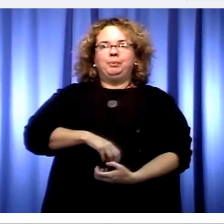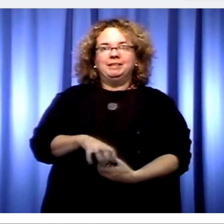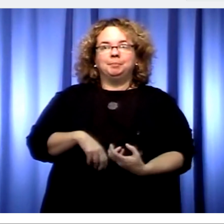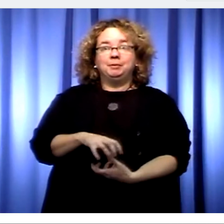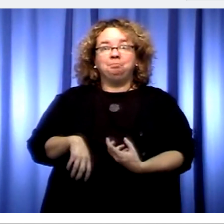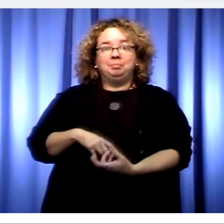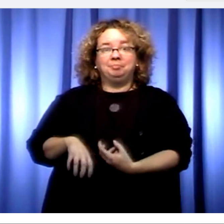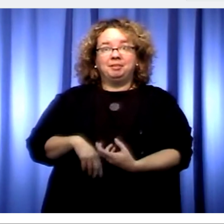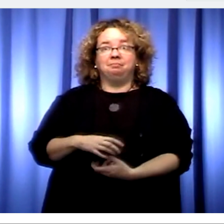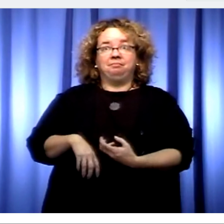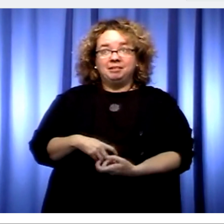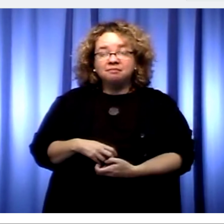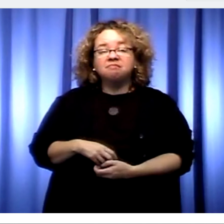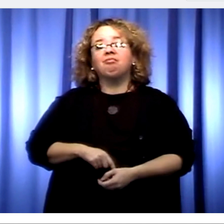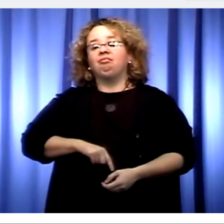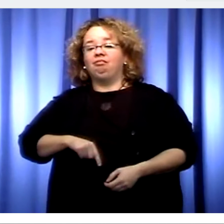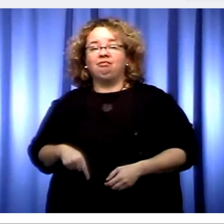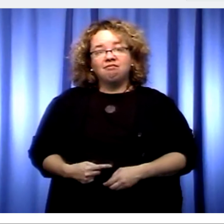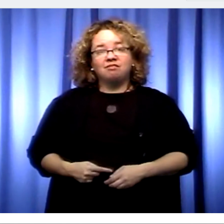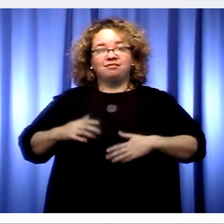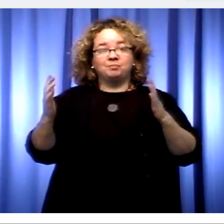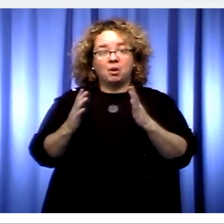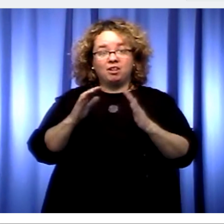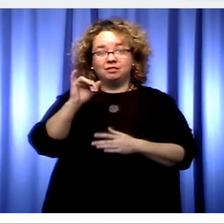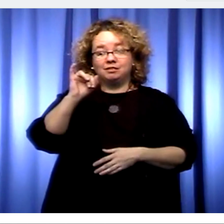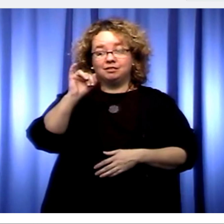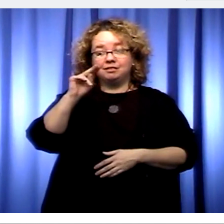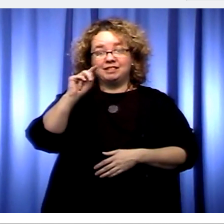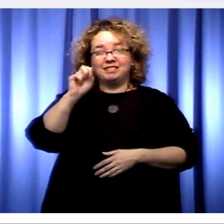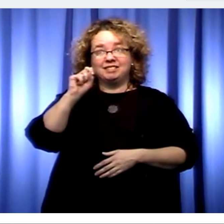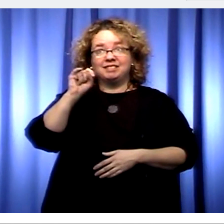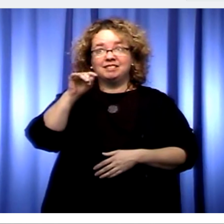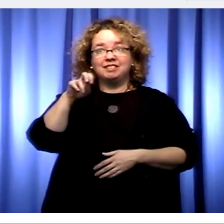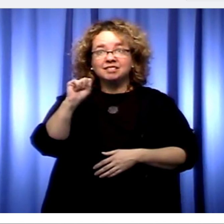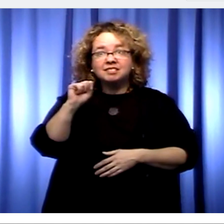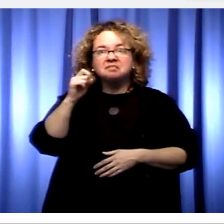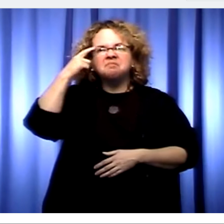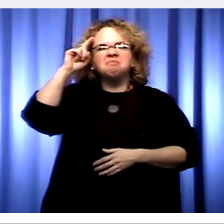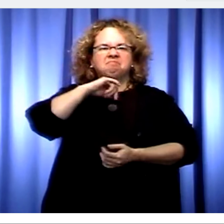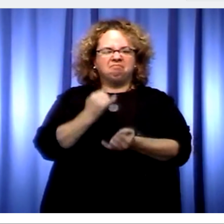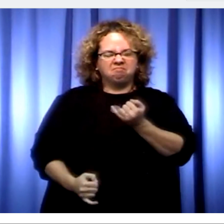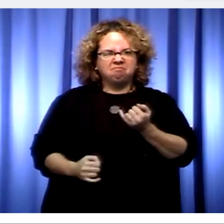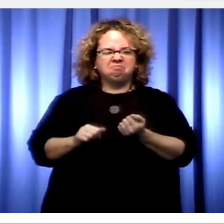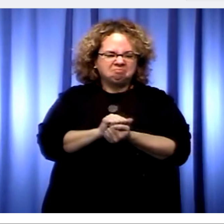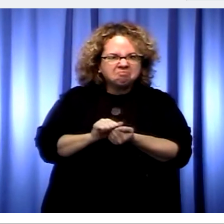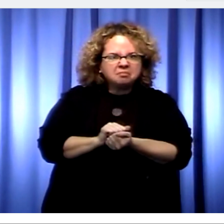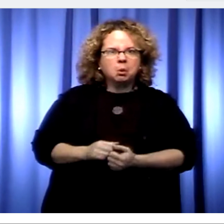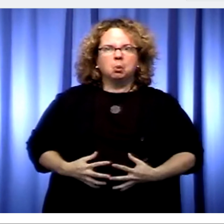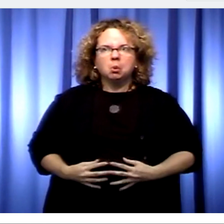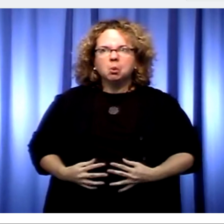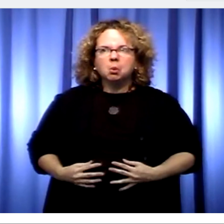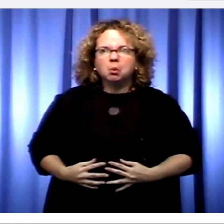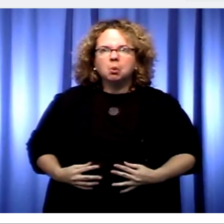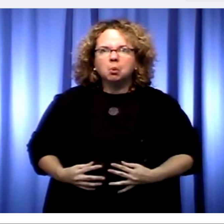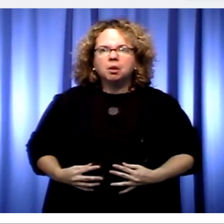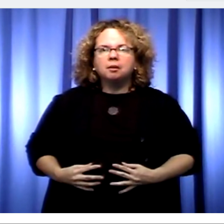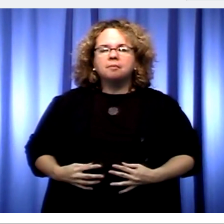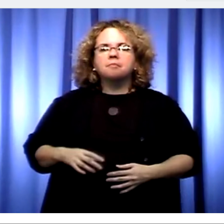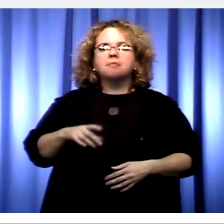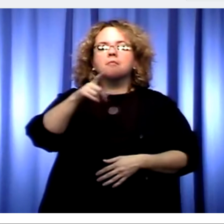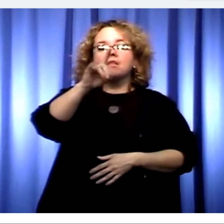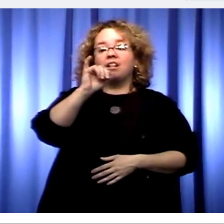So breaking down the food, and it moves to the stomach and then to the small intestine. You have to understand